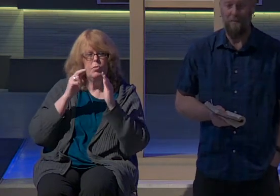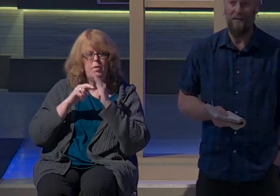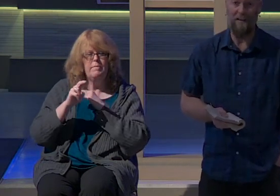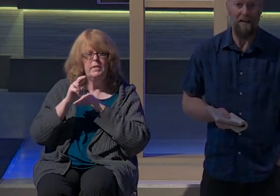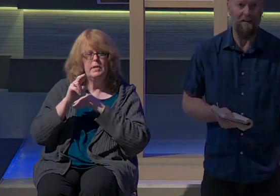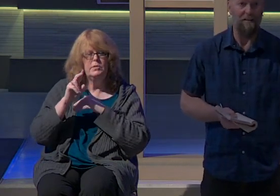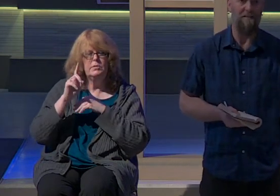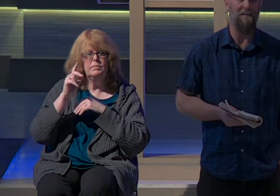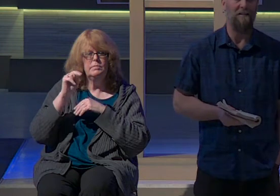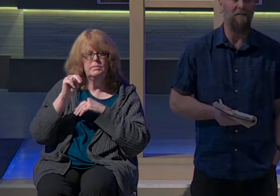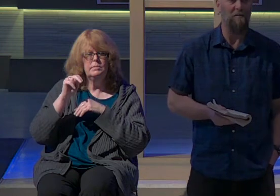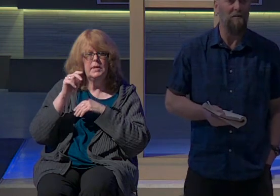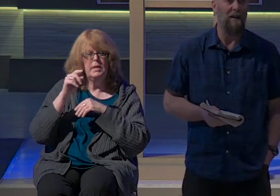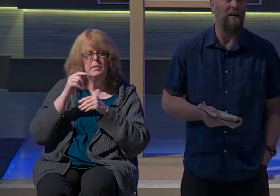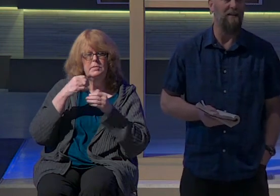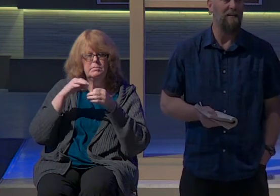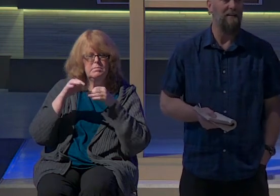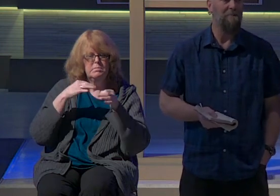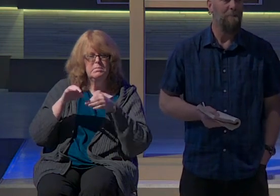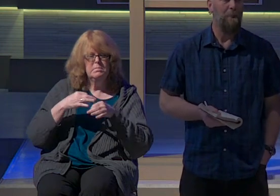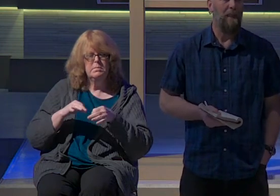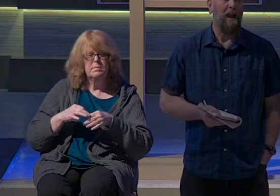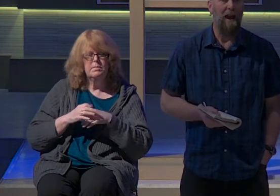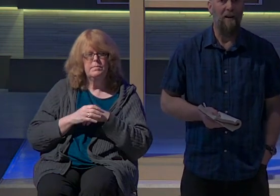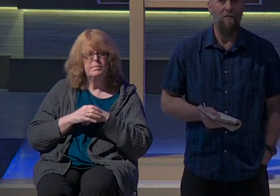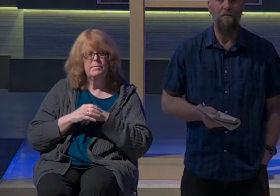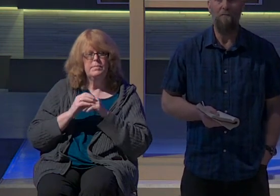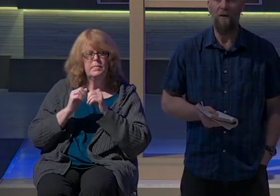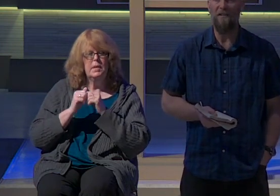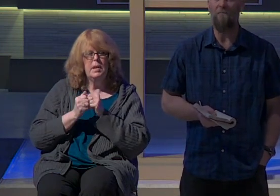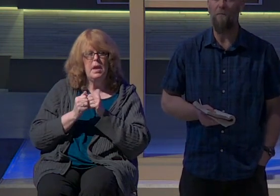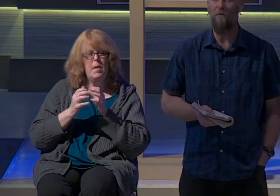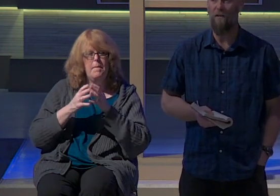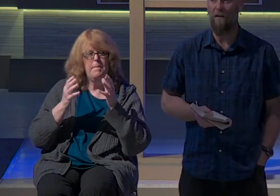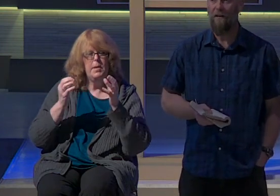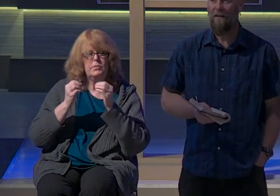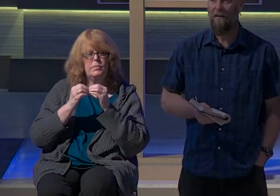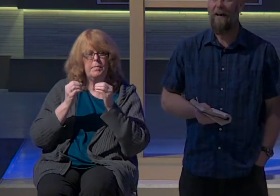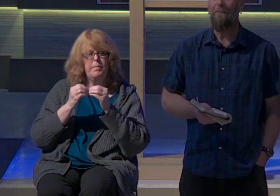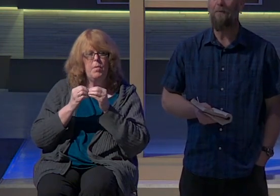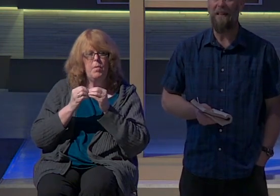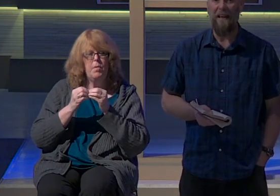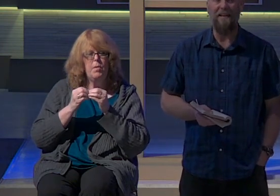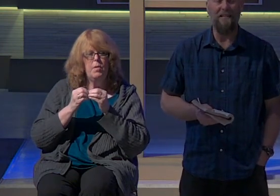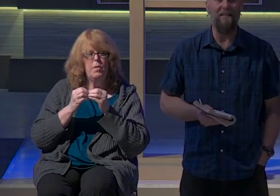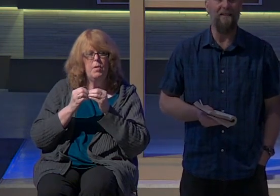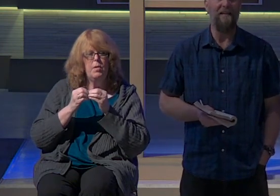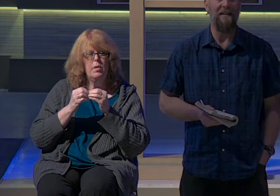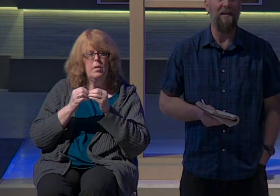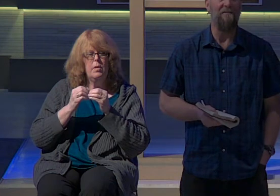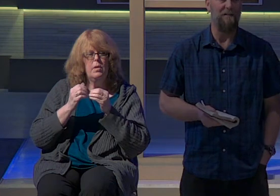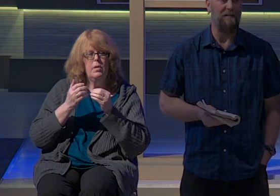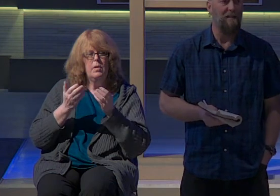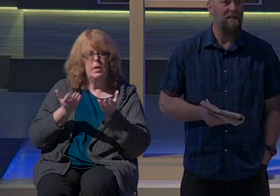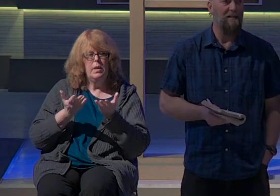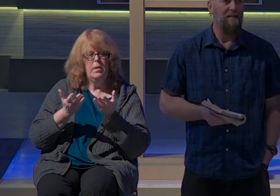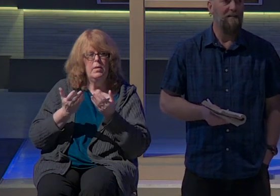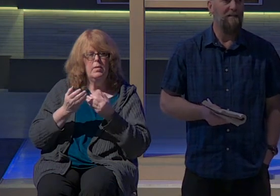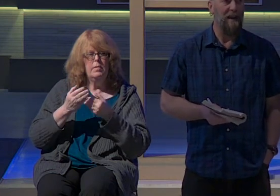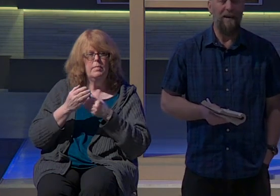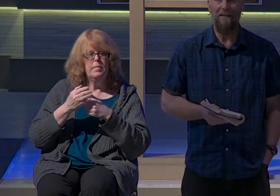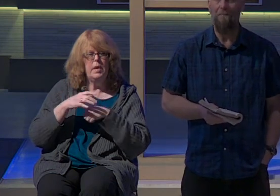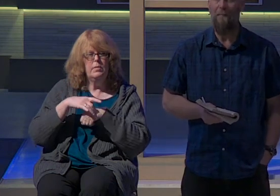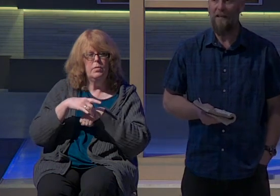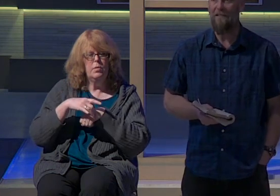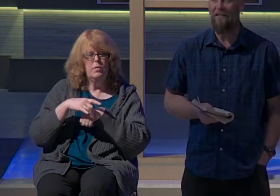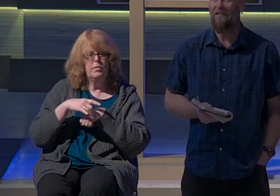Dan has been taking us through that. How much more on a planetary level,